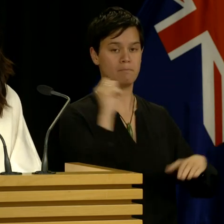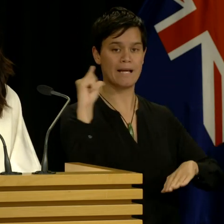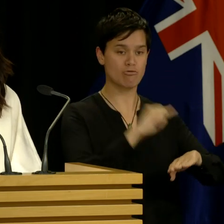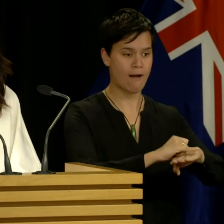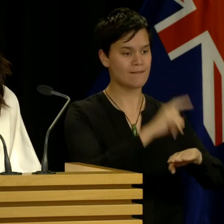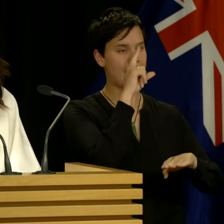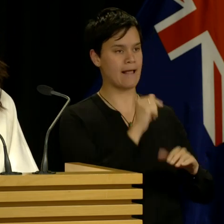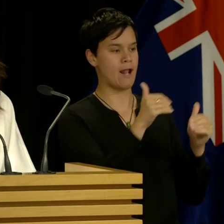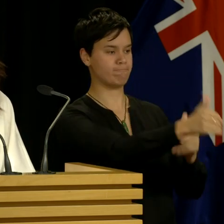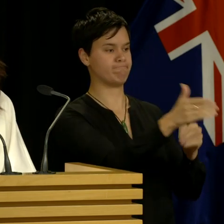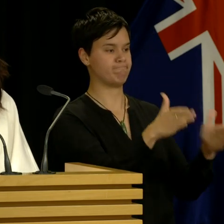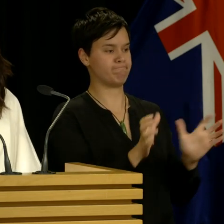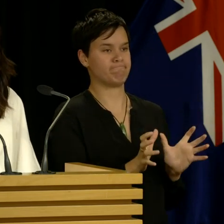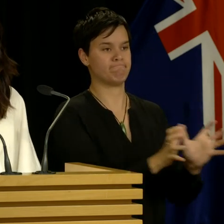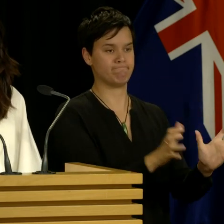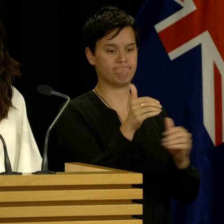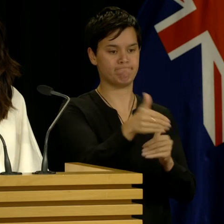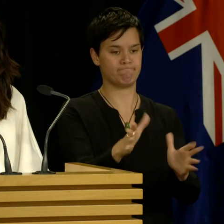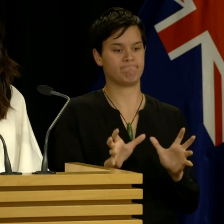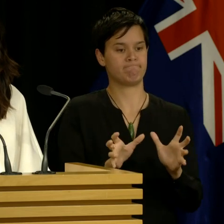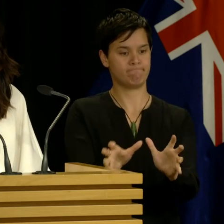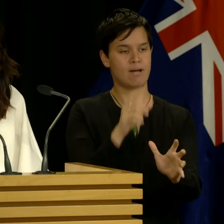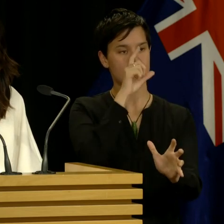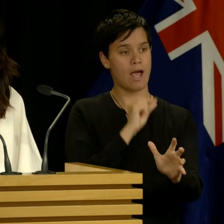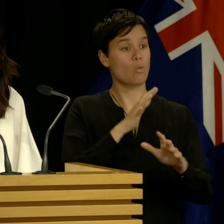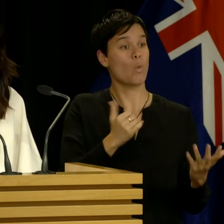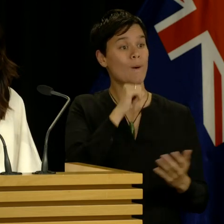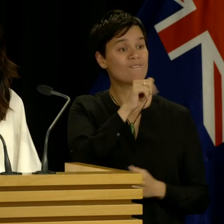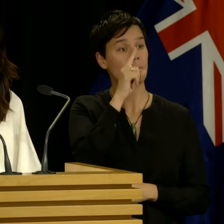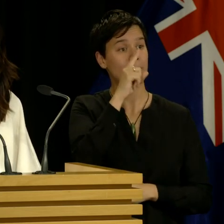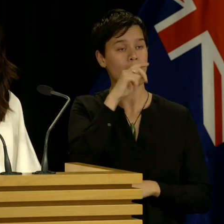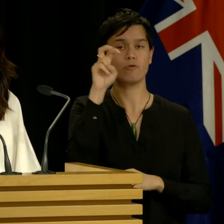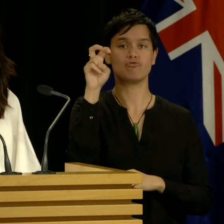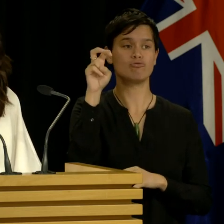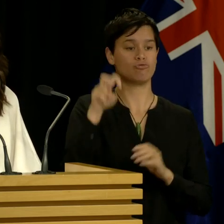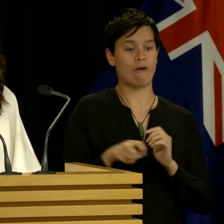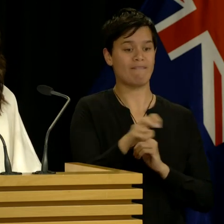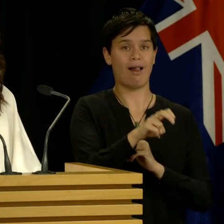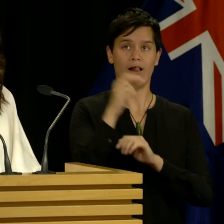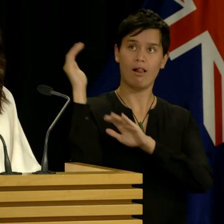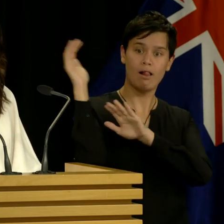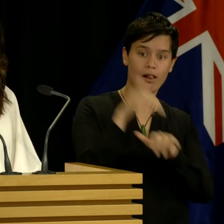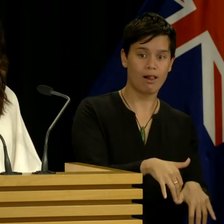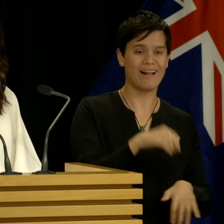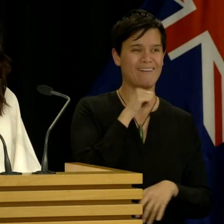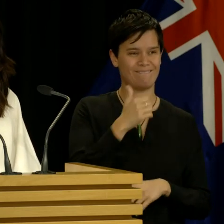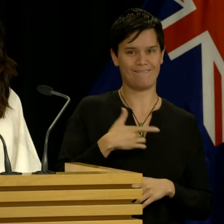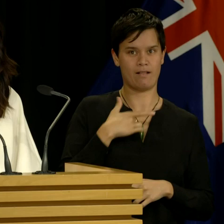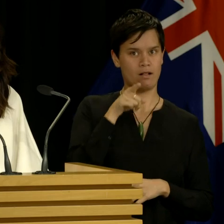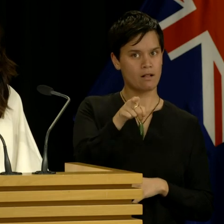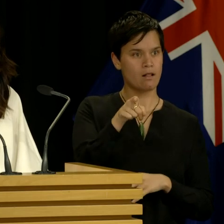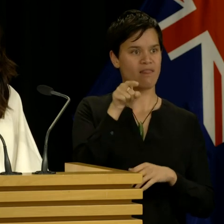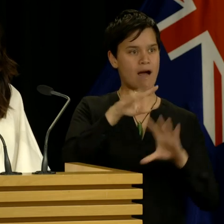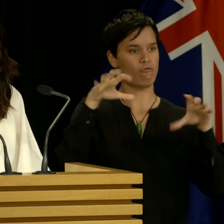and associated travellers coming into New Zealand where there are grounds to believe there may be cases of COVID-19 on